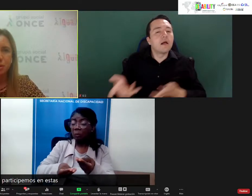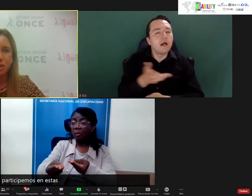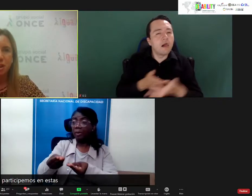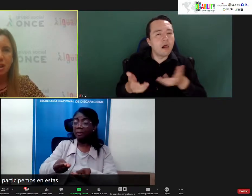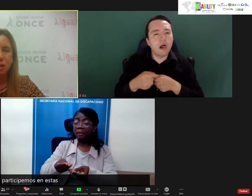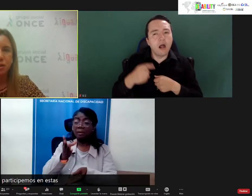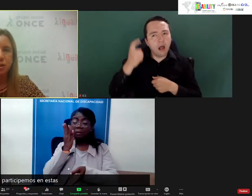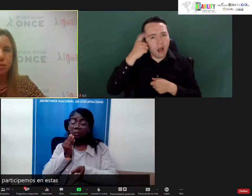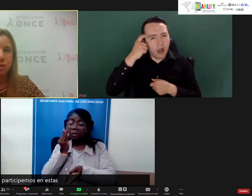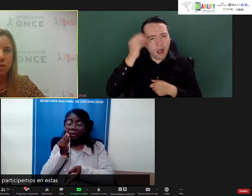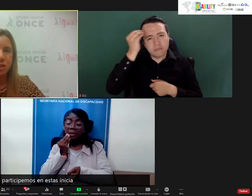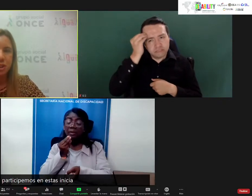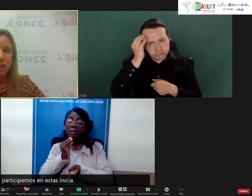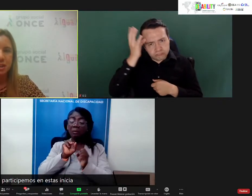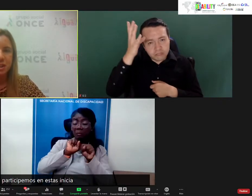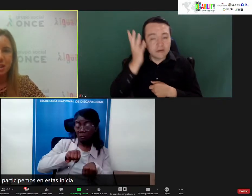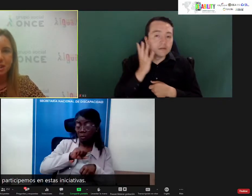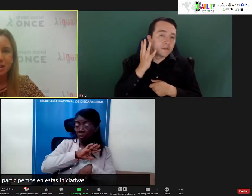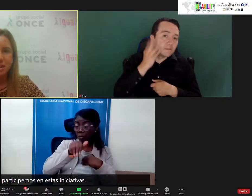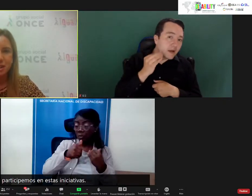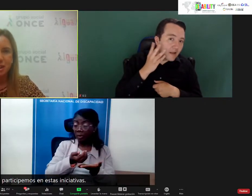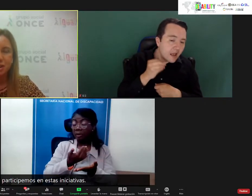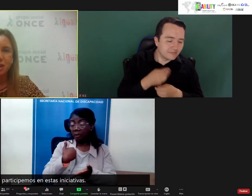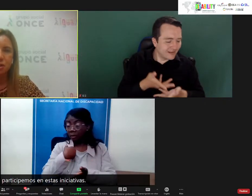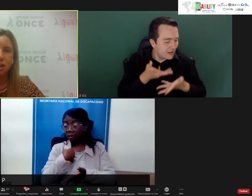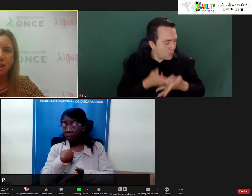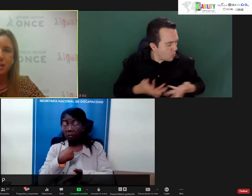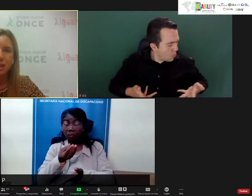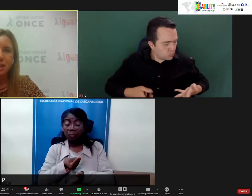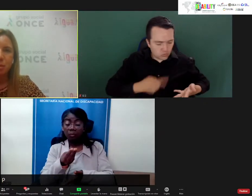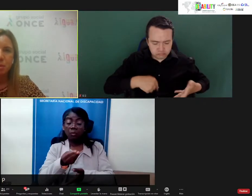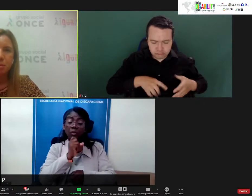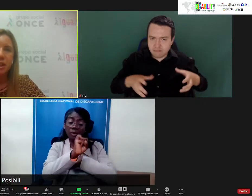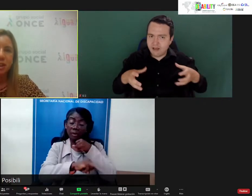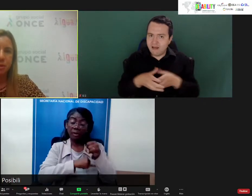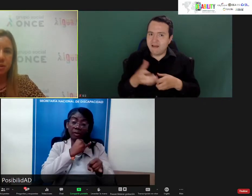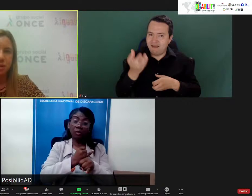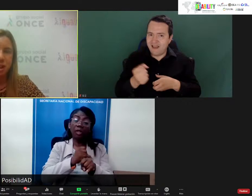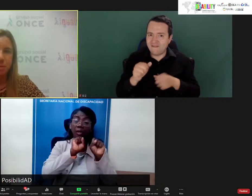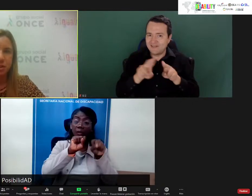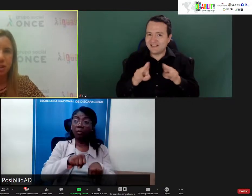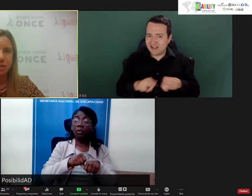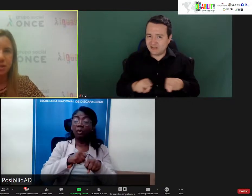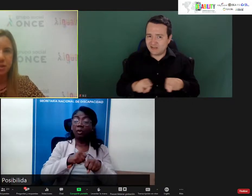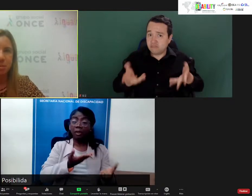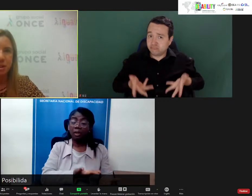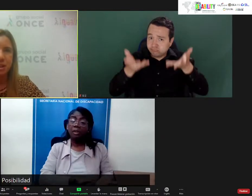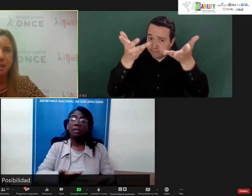to share the objectives and possibilities of resources